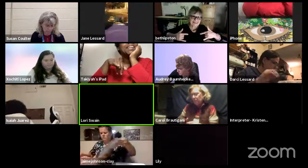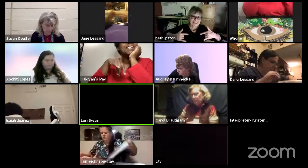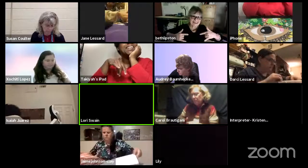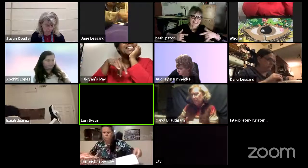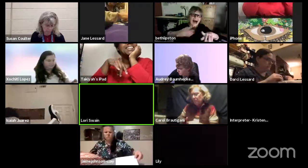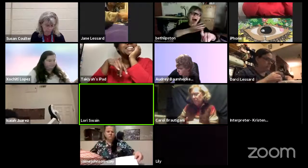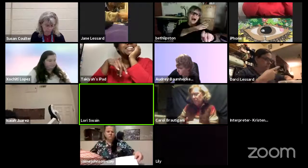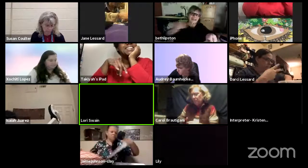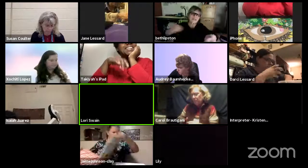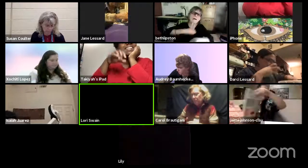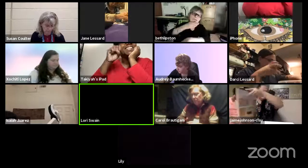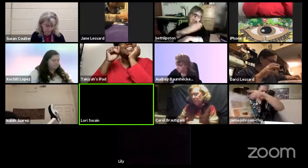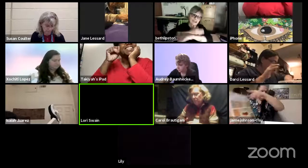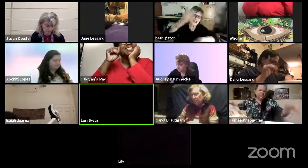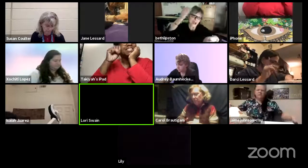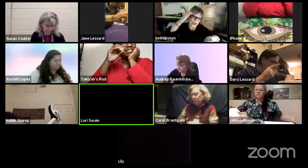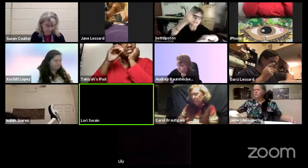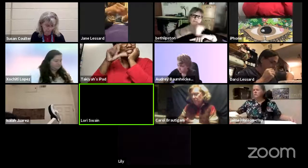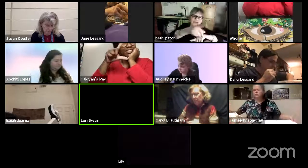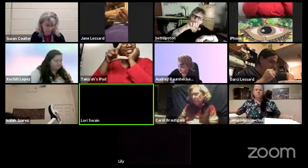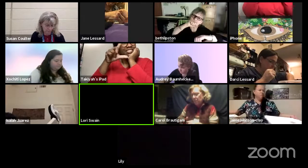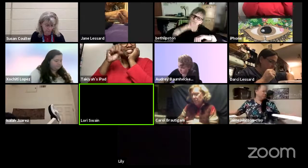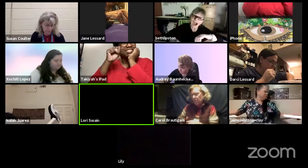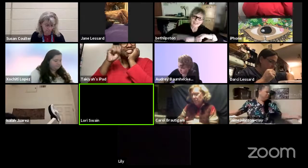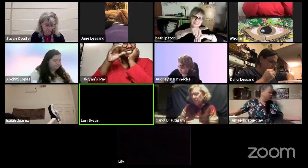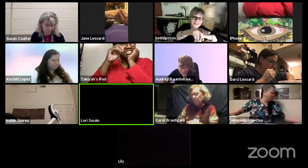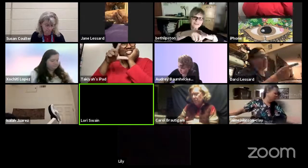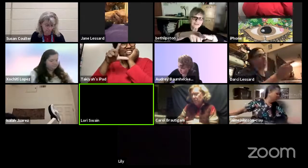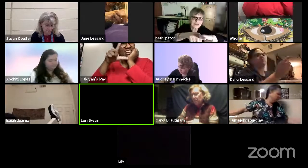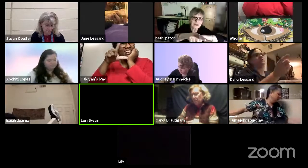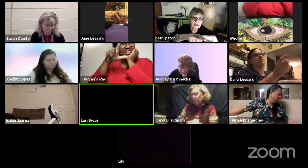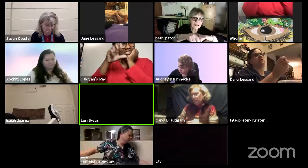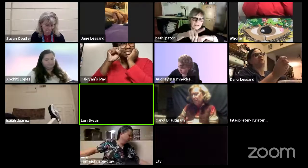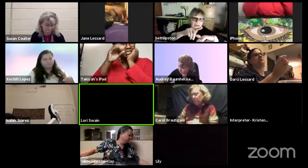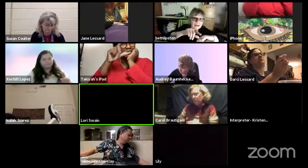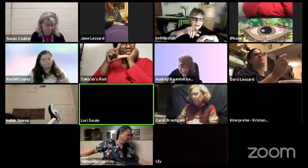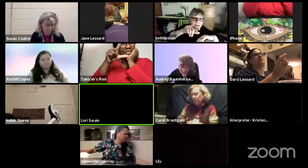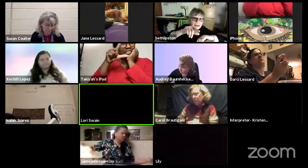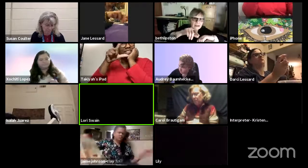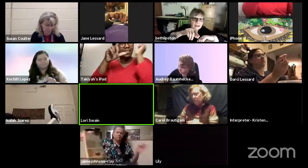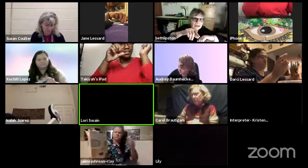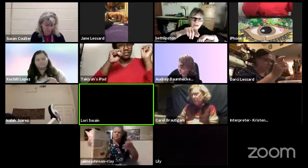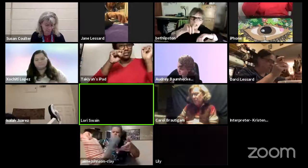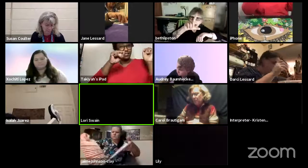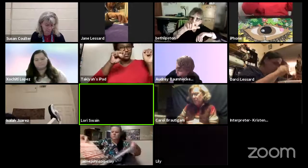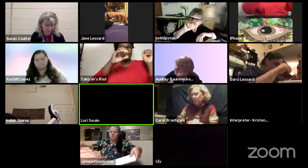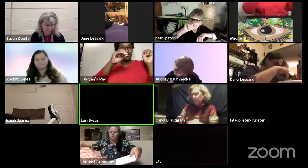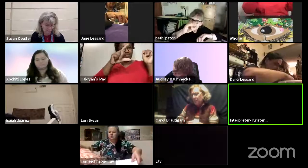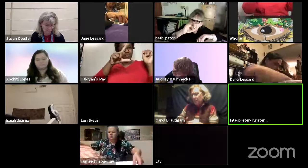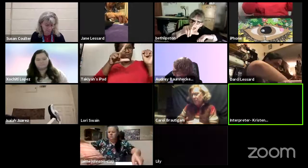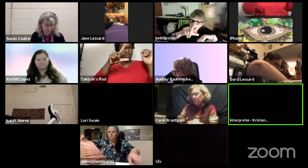your class at the camp. So my grandson knows you well. Oh, really?